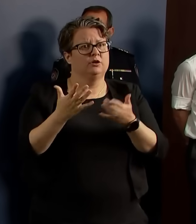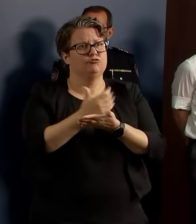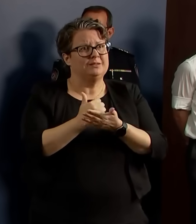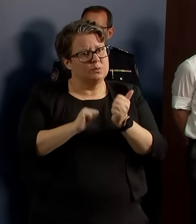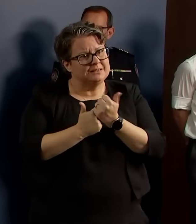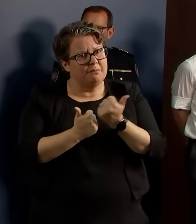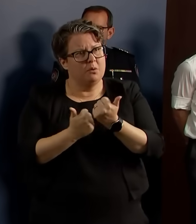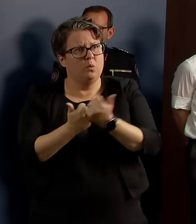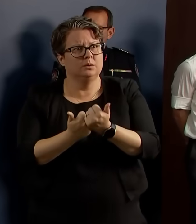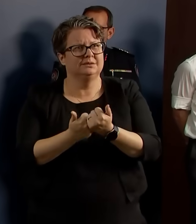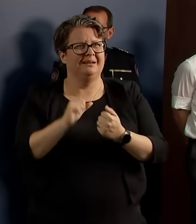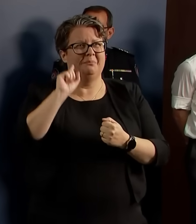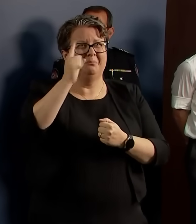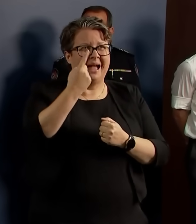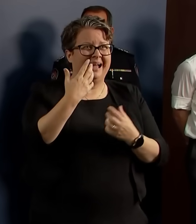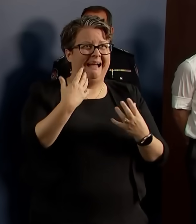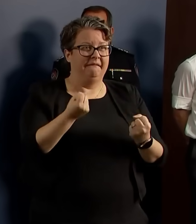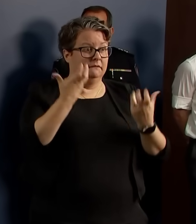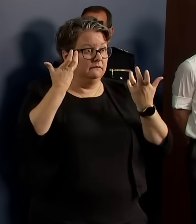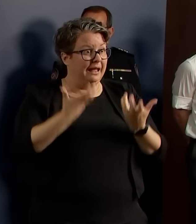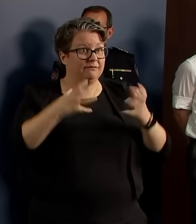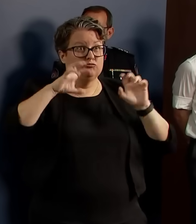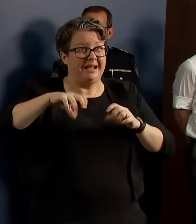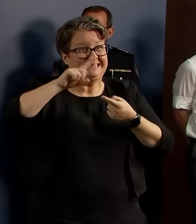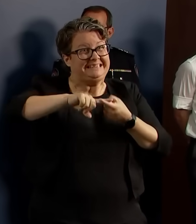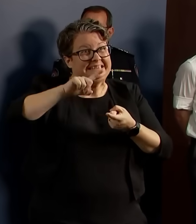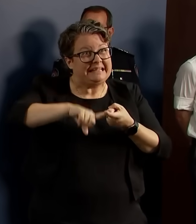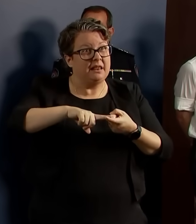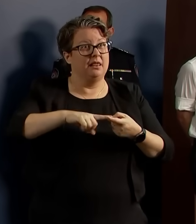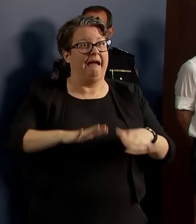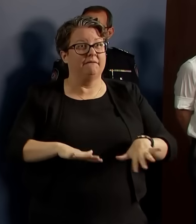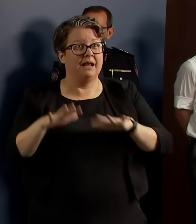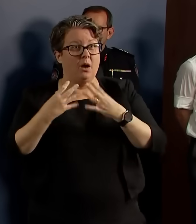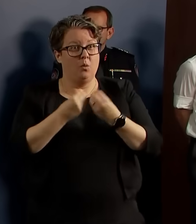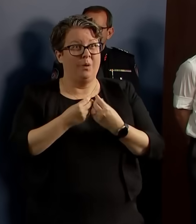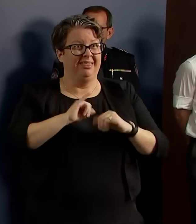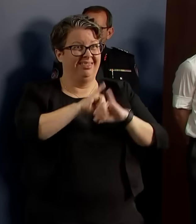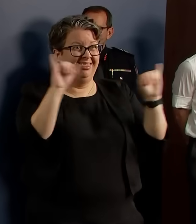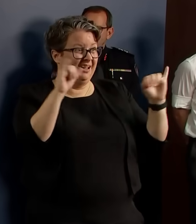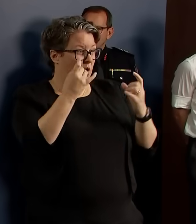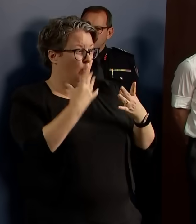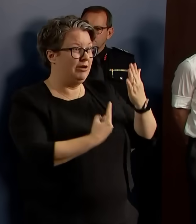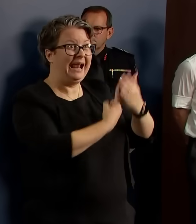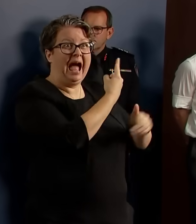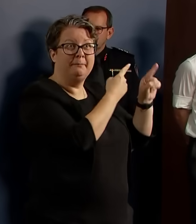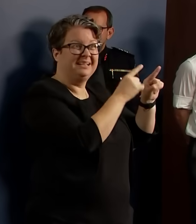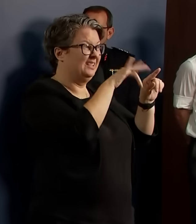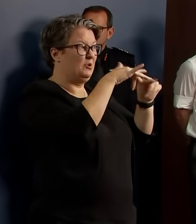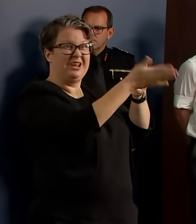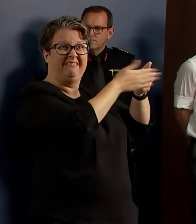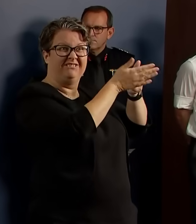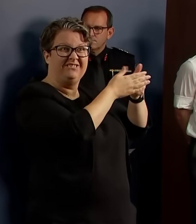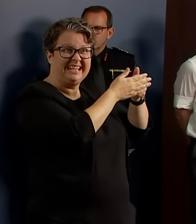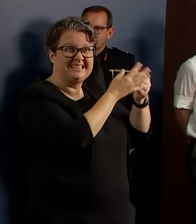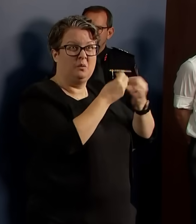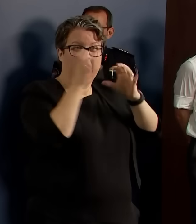now, the compounding effect of this heavy rainfall and flooding on the damage that we'd already seen with the storms meant that,